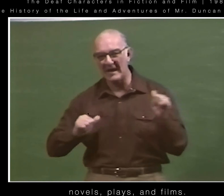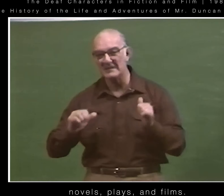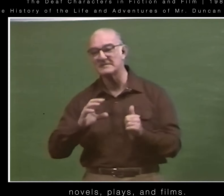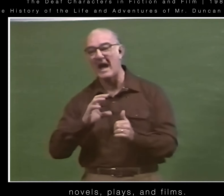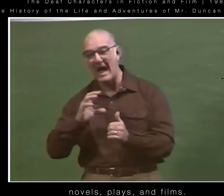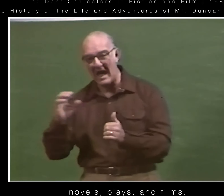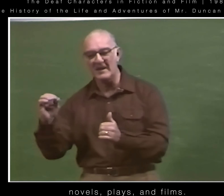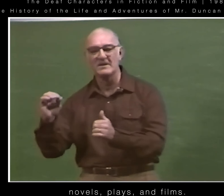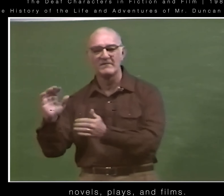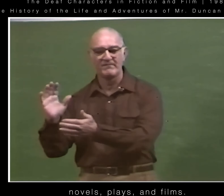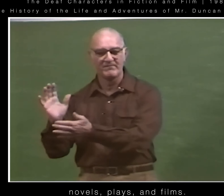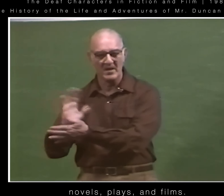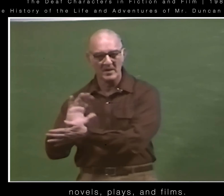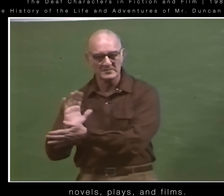plays, and films.